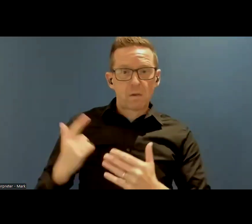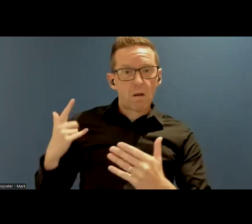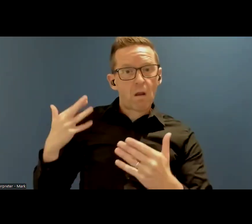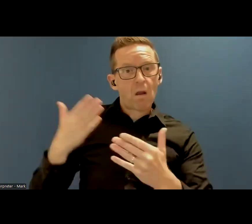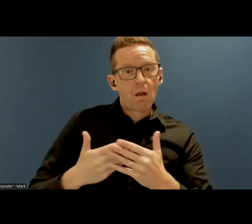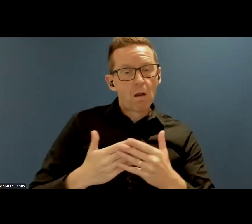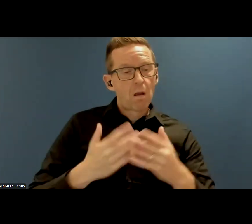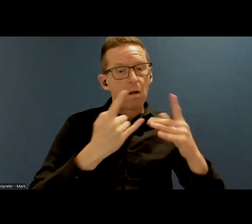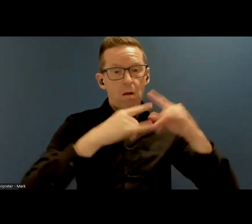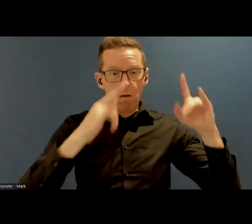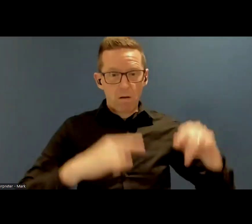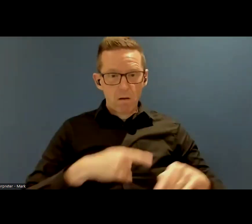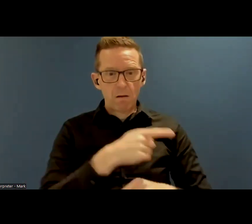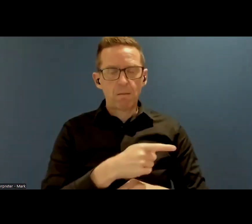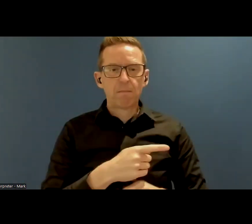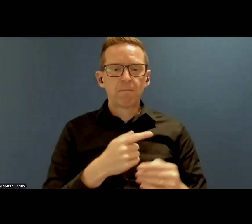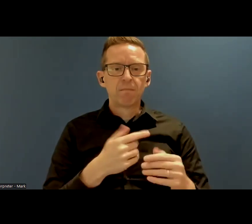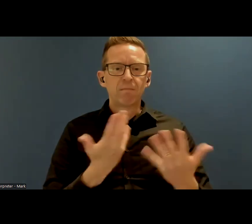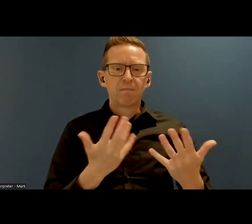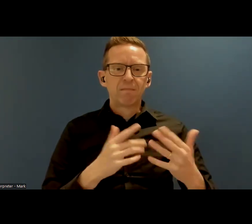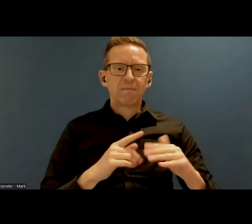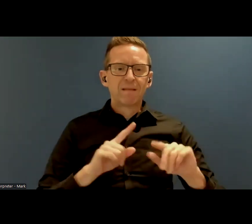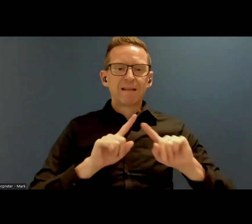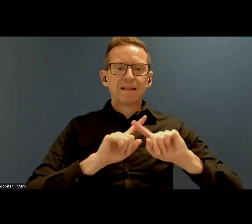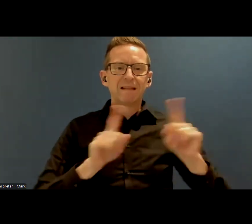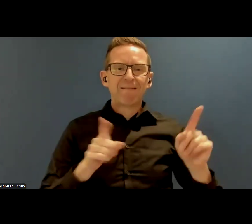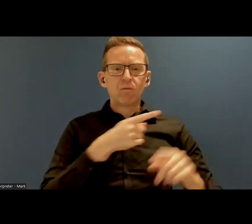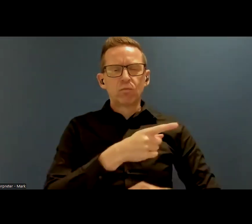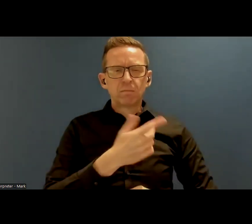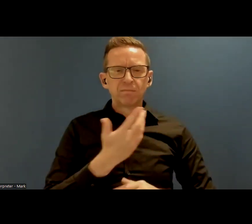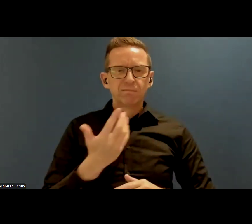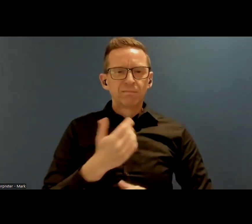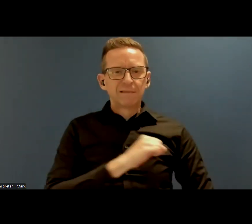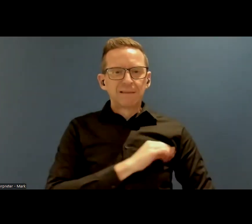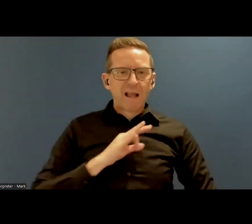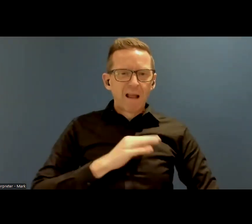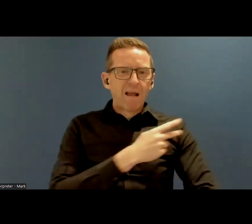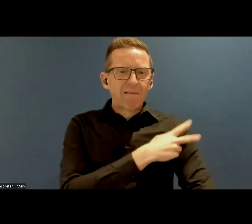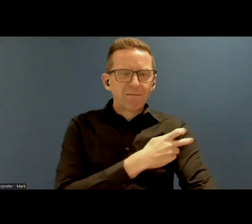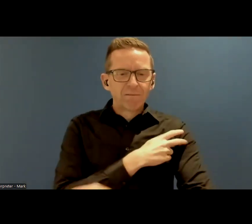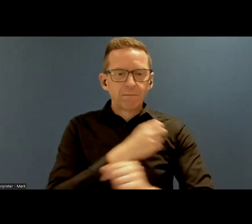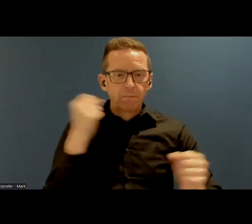backslashing, but in many cases where those institutions were not strong enough,